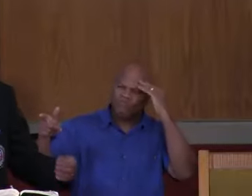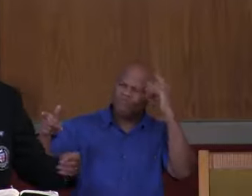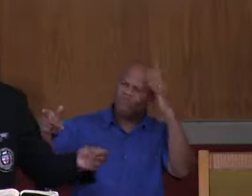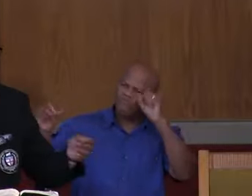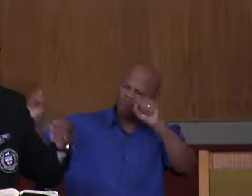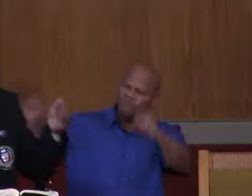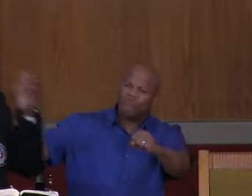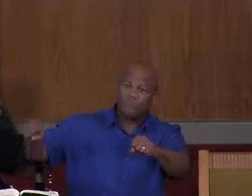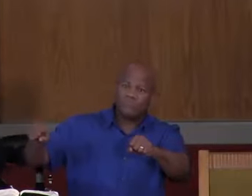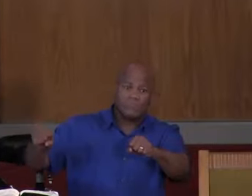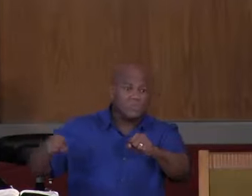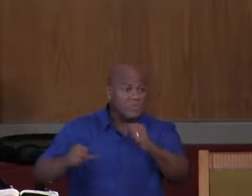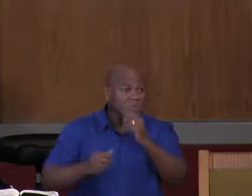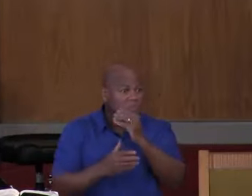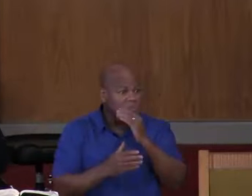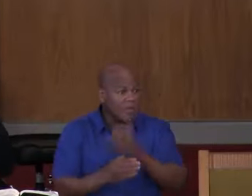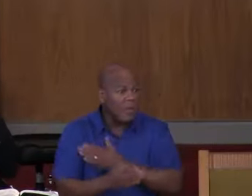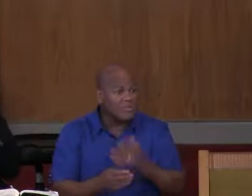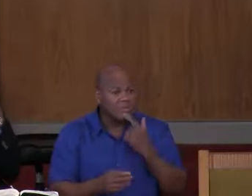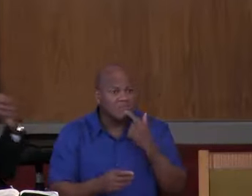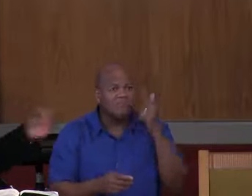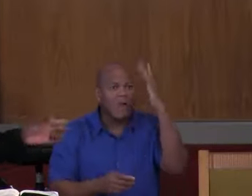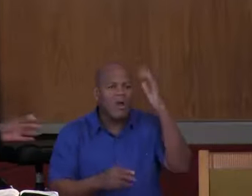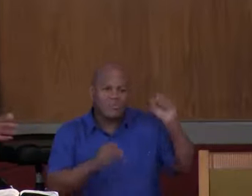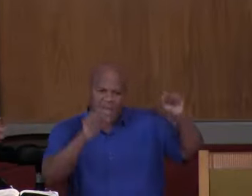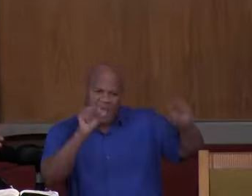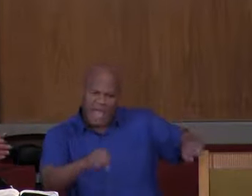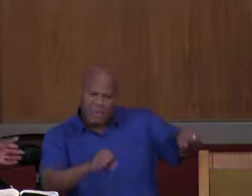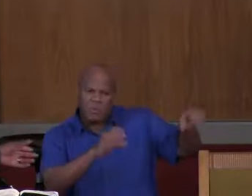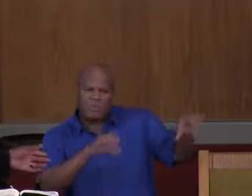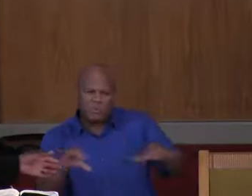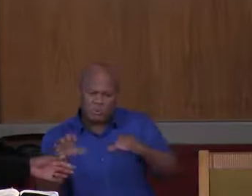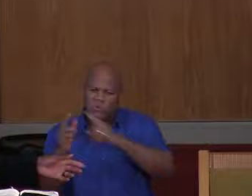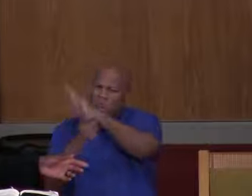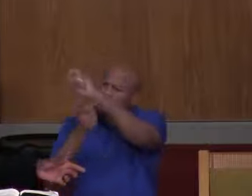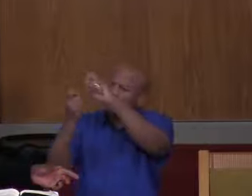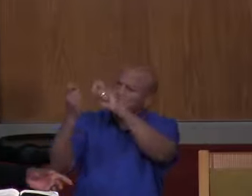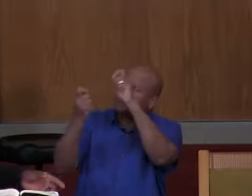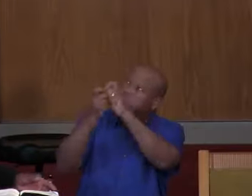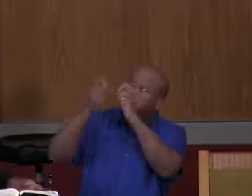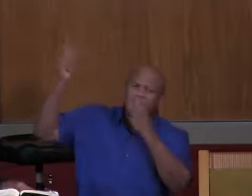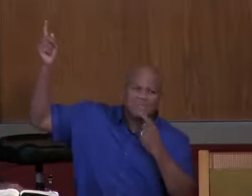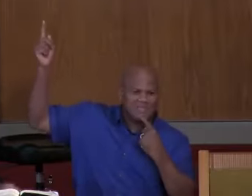Songwriter said, God is able to do what he said he would do.